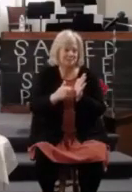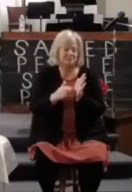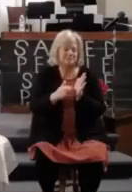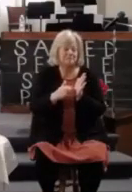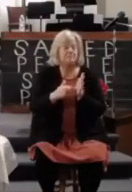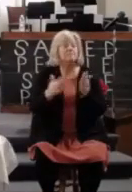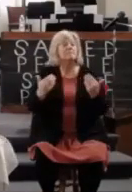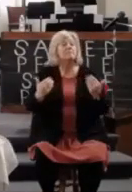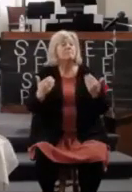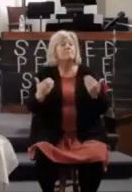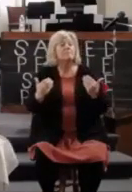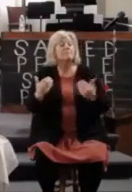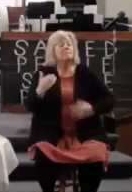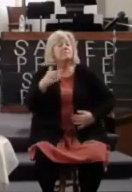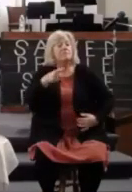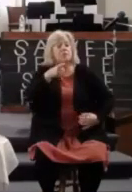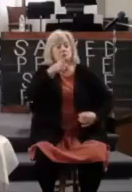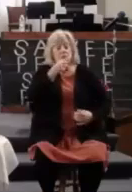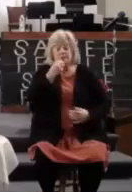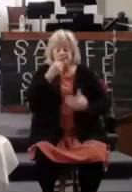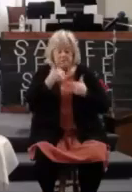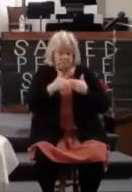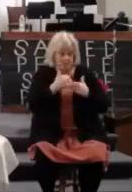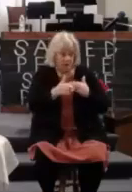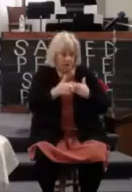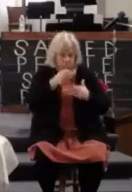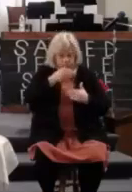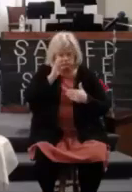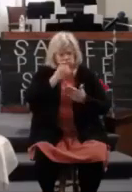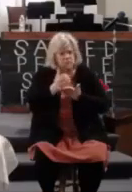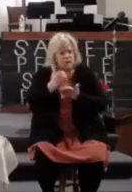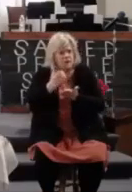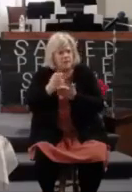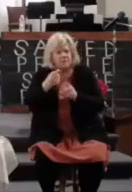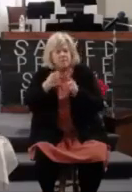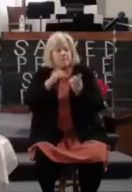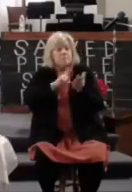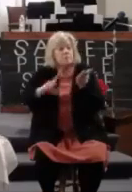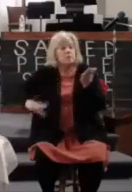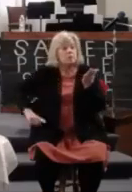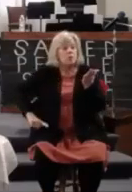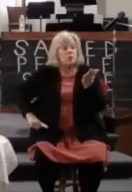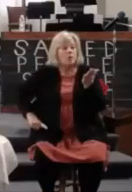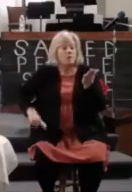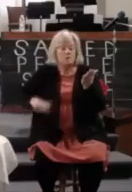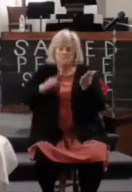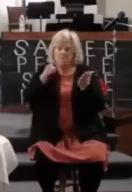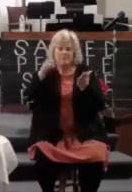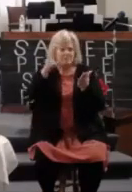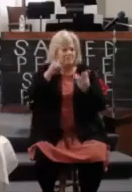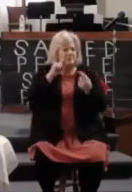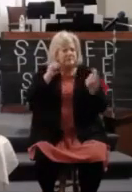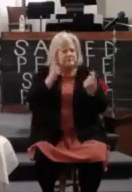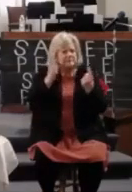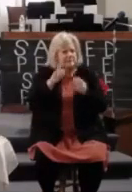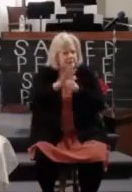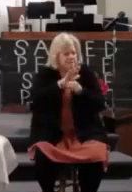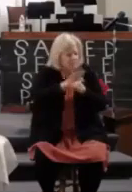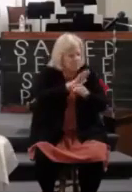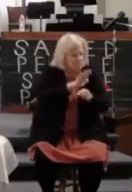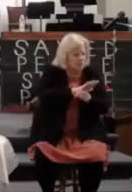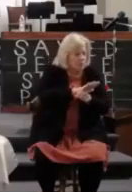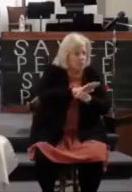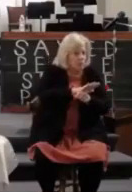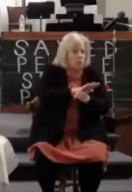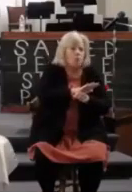Therefore, whoever eats the bread or drinks the cup of the Lord in an unworthy manner will be guilty of sinning